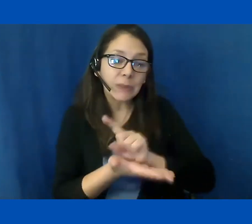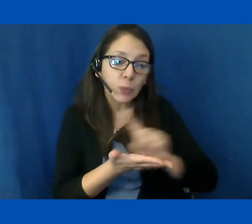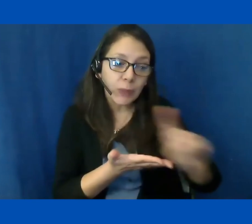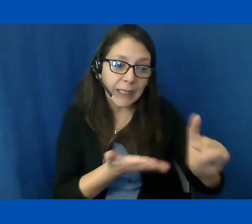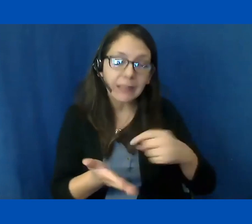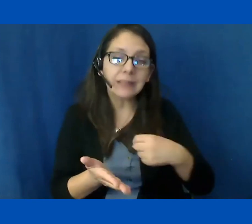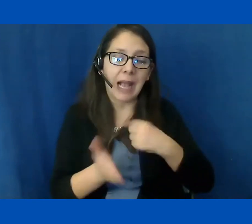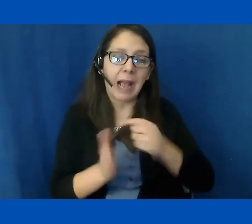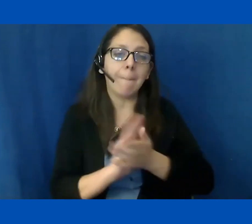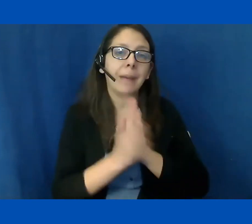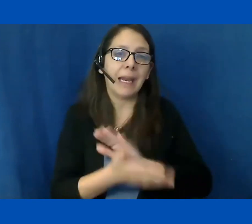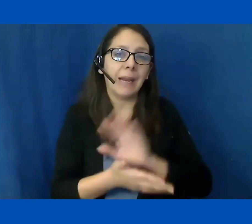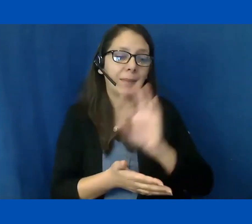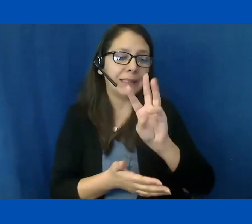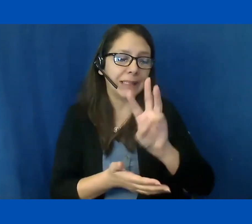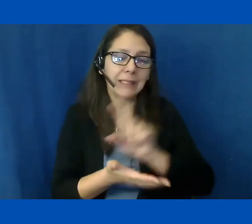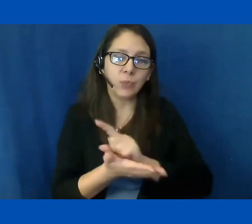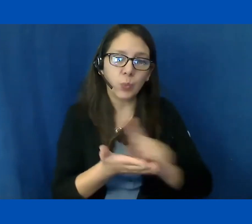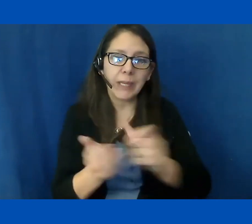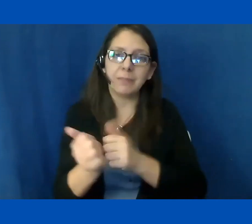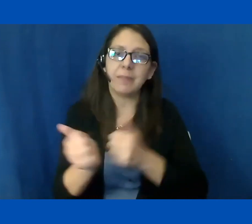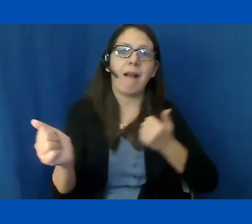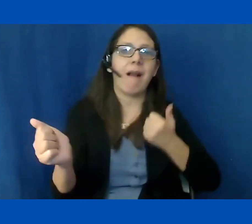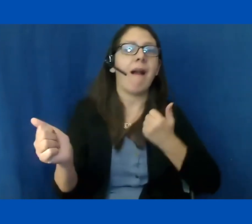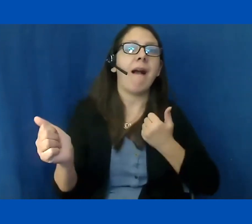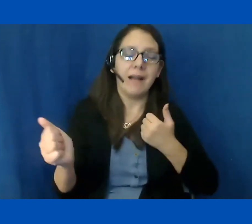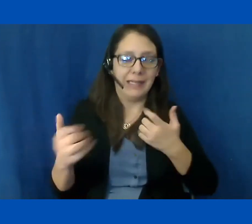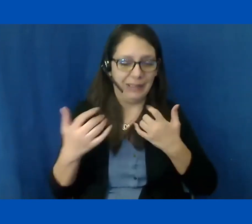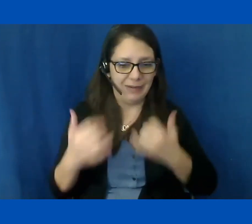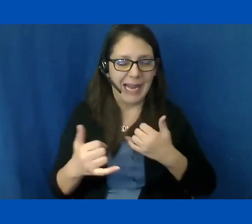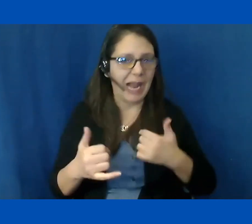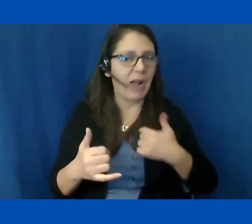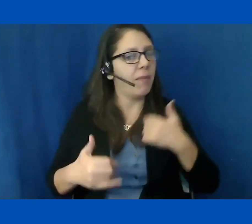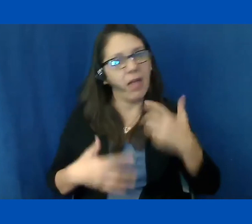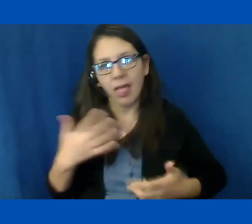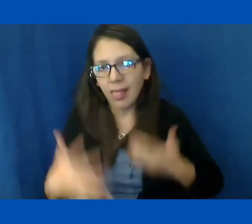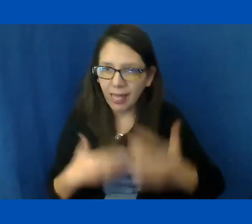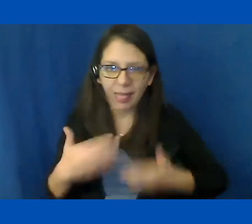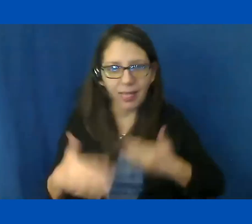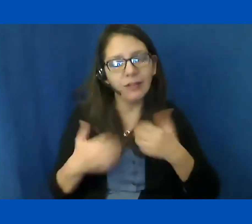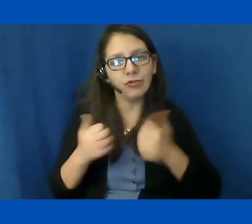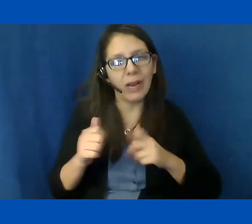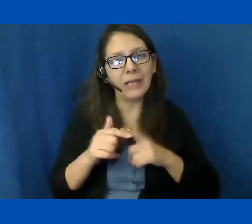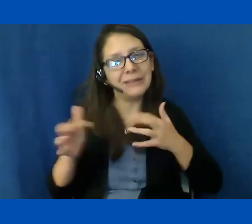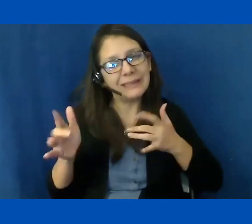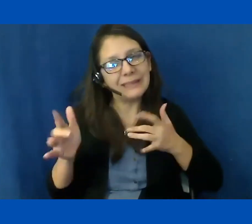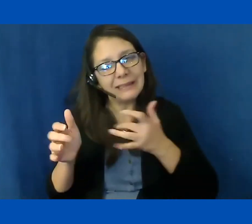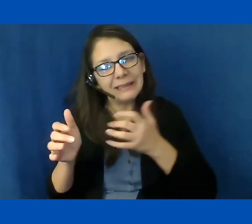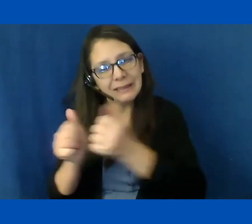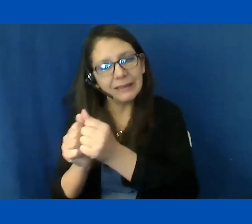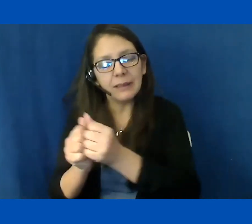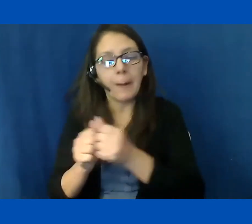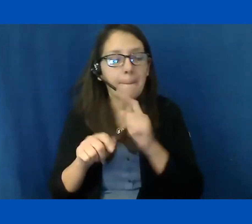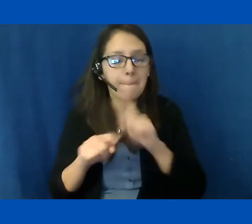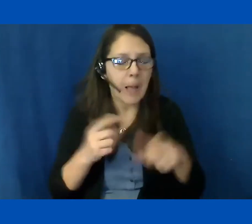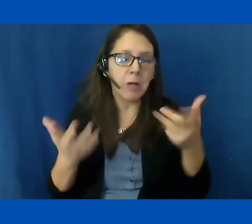right? And now I'm struggling, I'm scrambling to catch up, right? But this is what happens. And so I